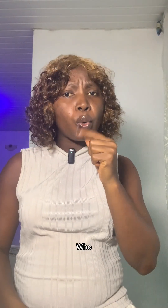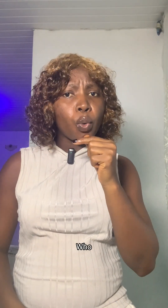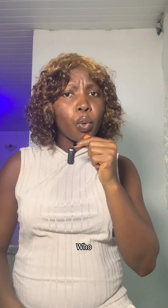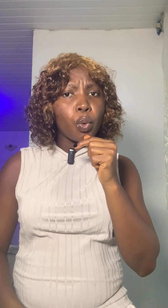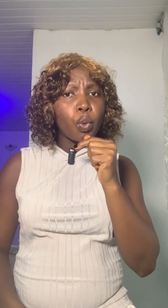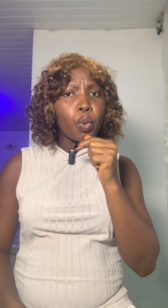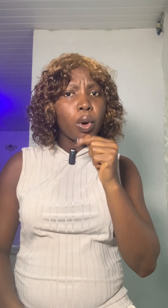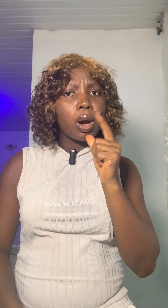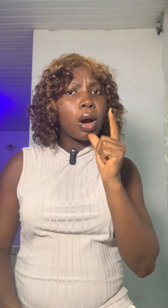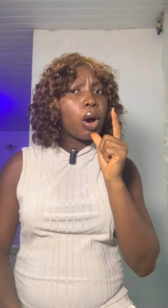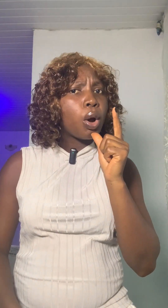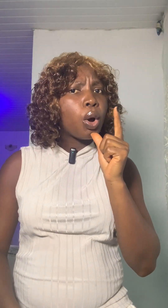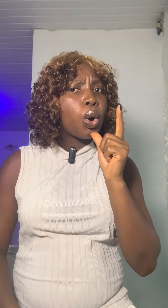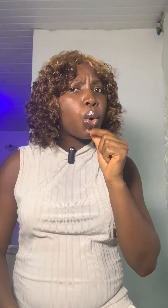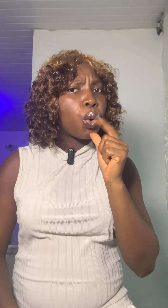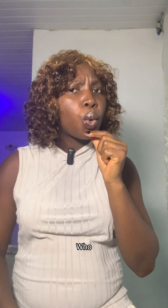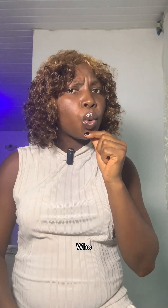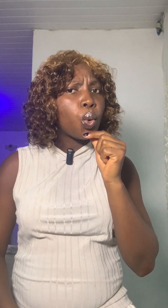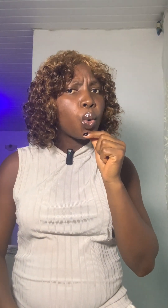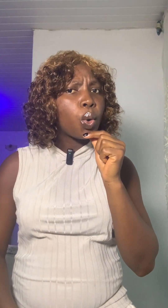Who, who.